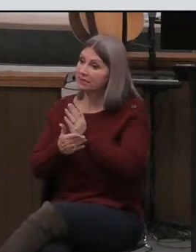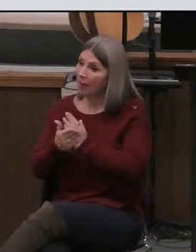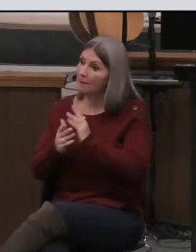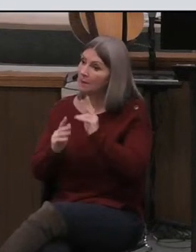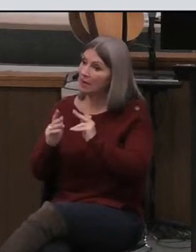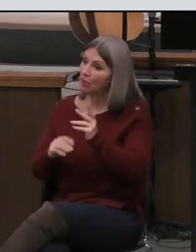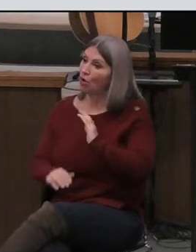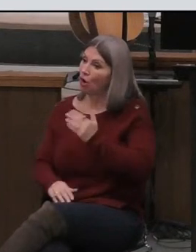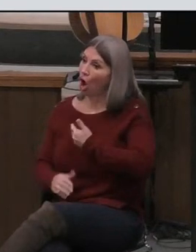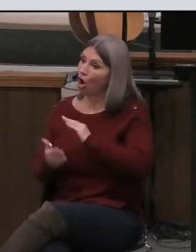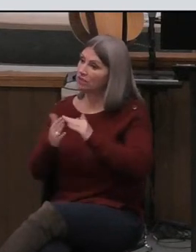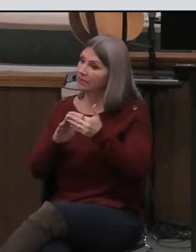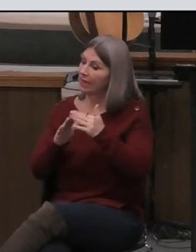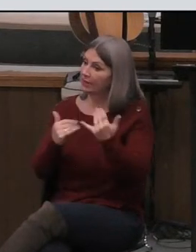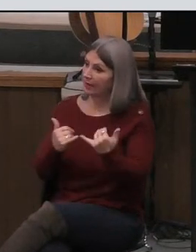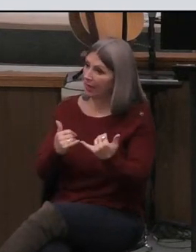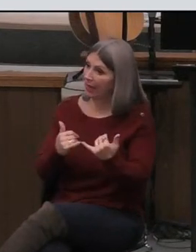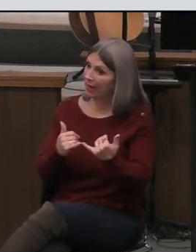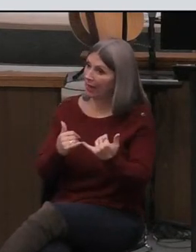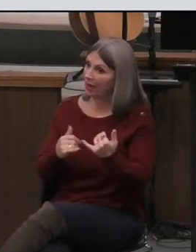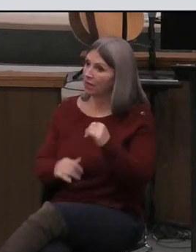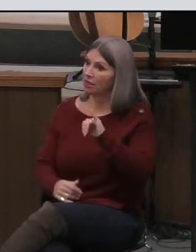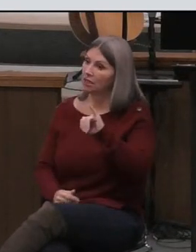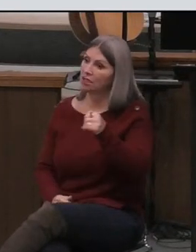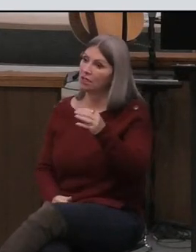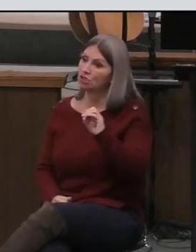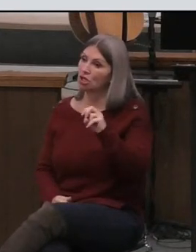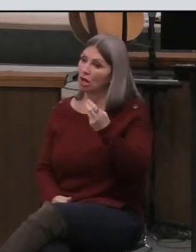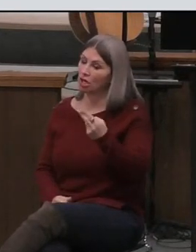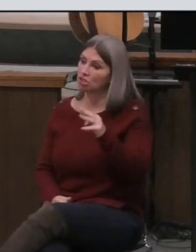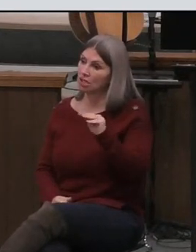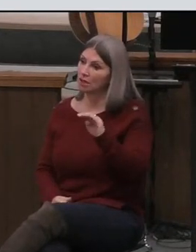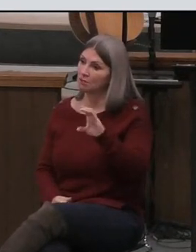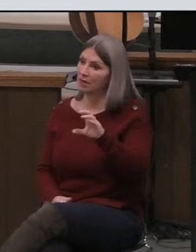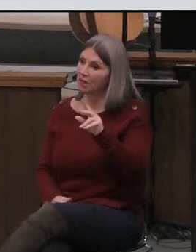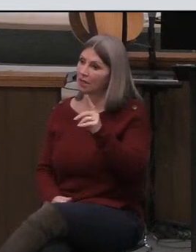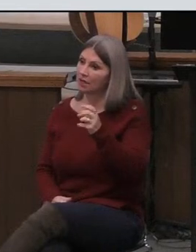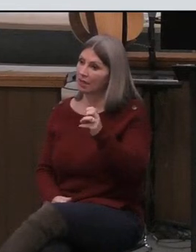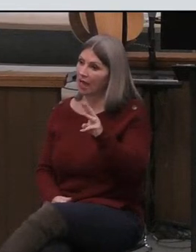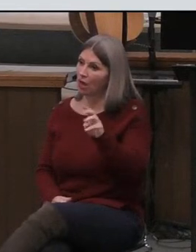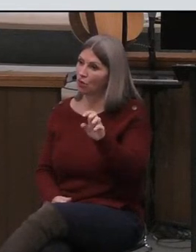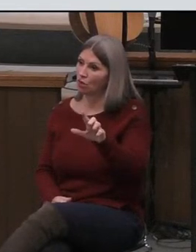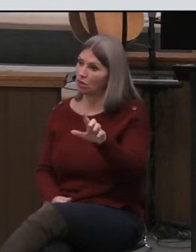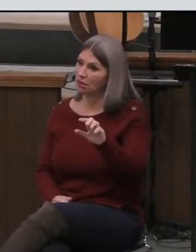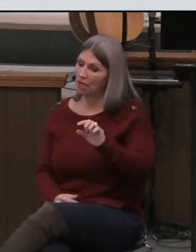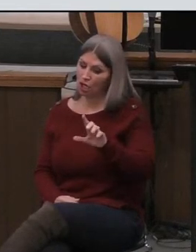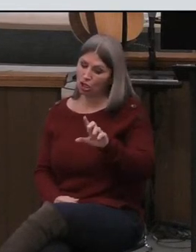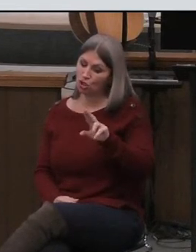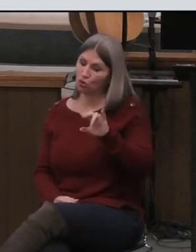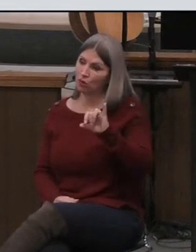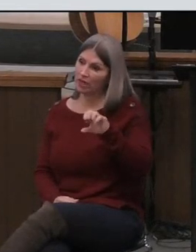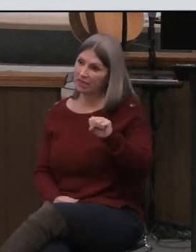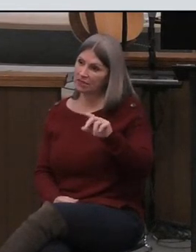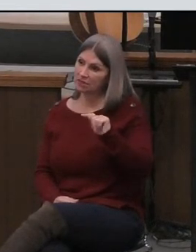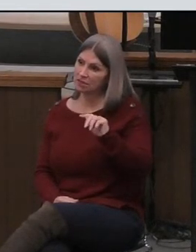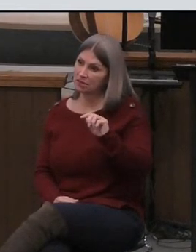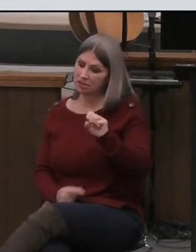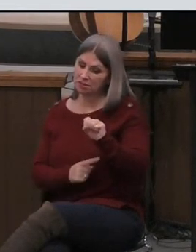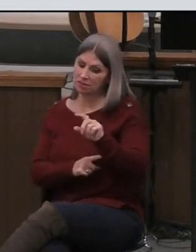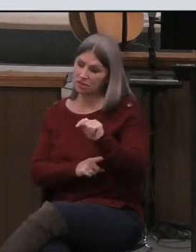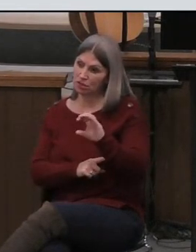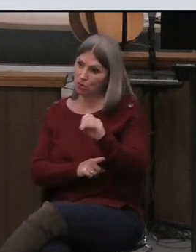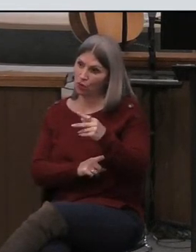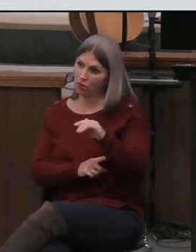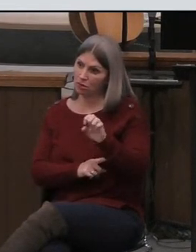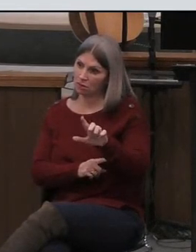today, Josh McDowell and Lee Strobel, who were both in